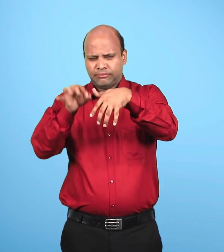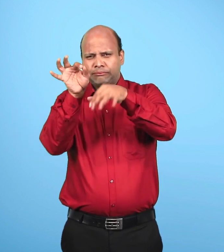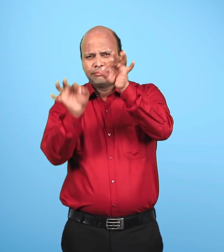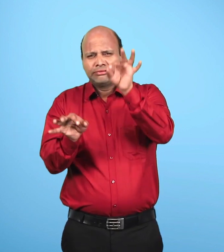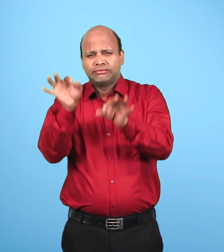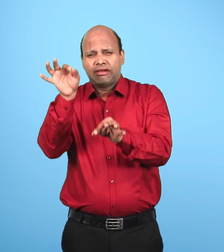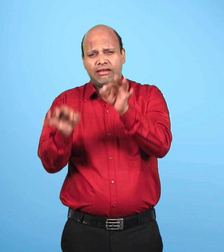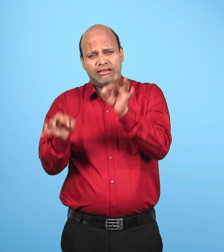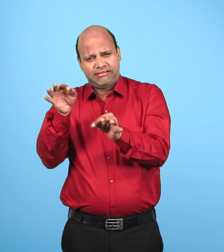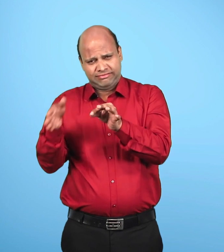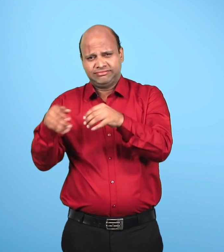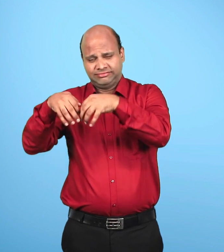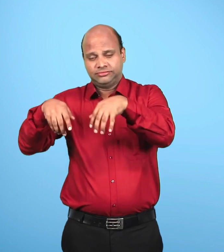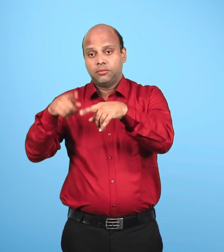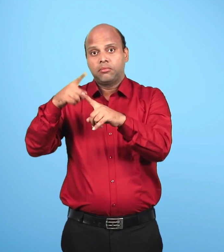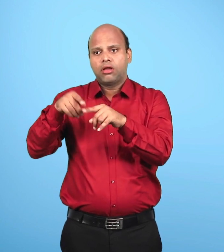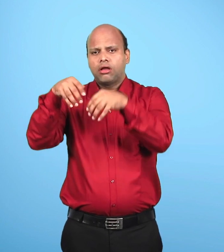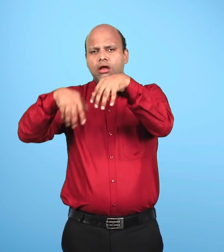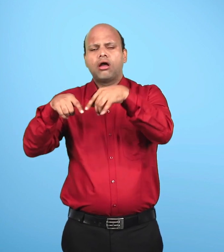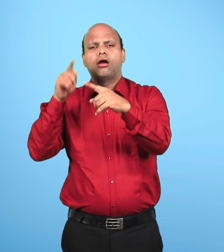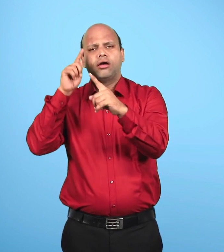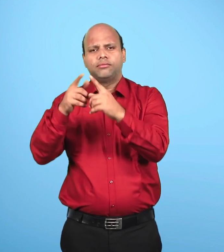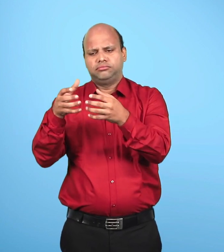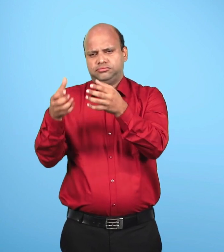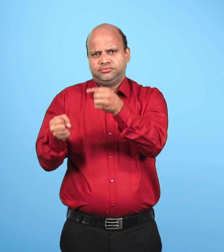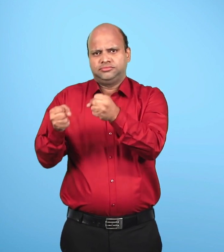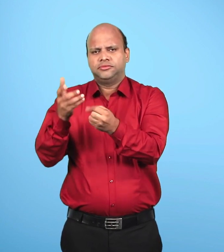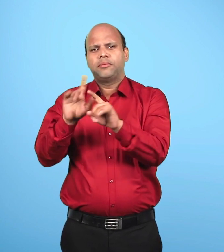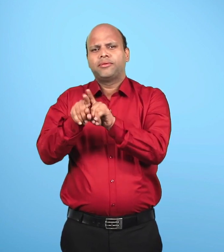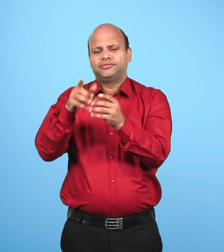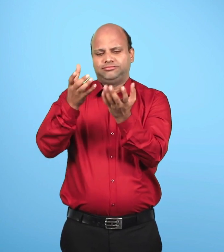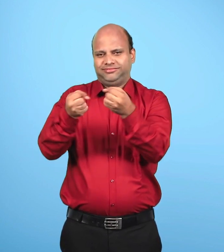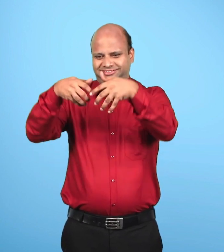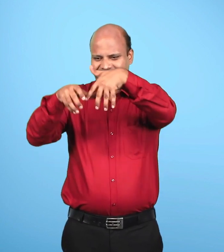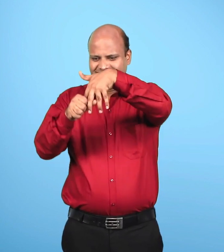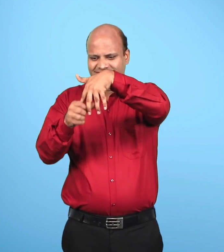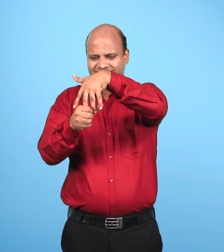size, and their main function is to hold the plant in place.